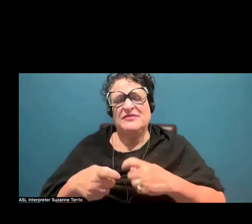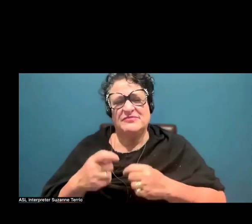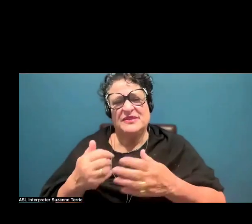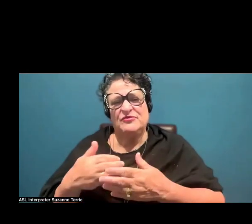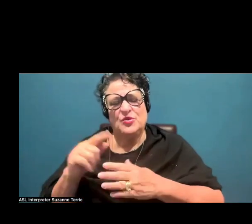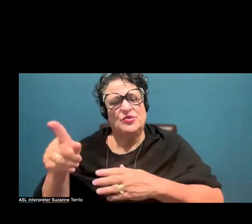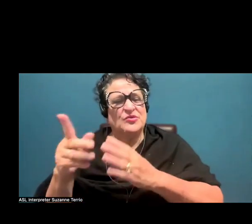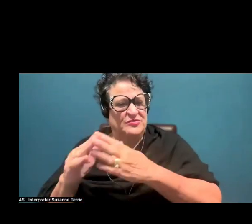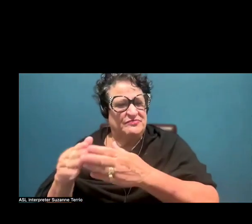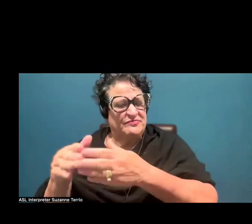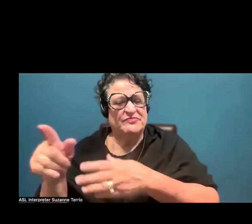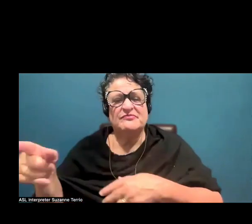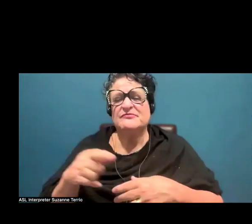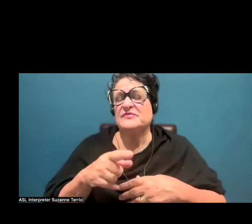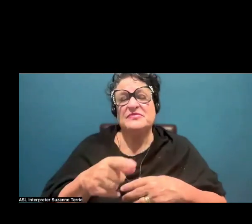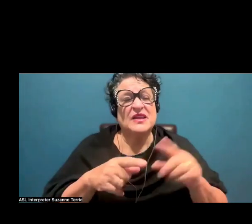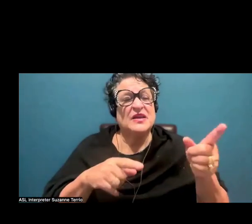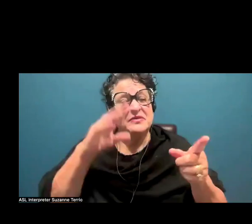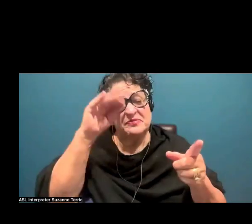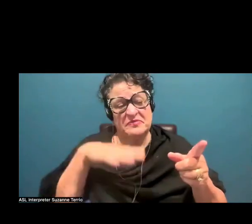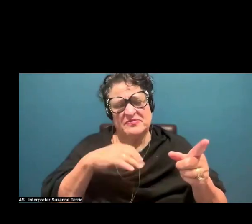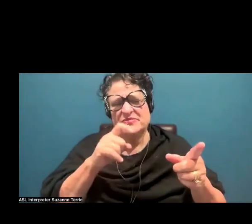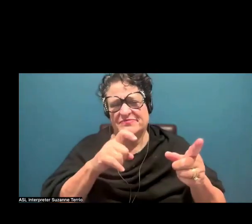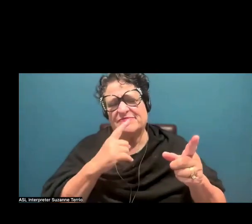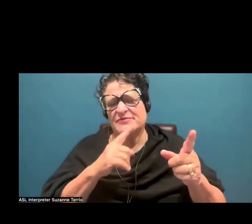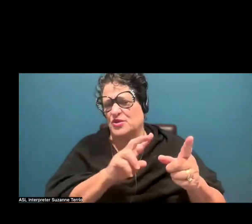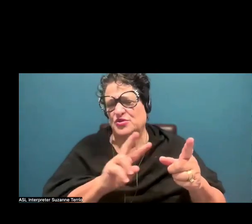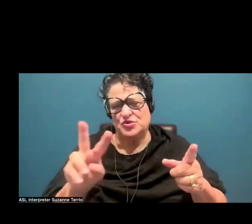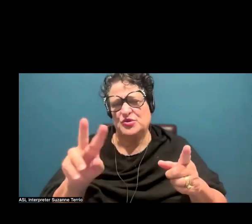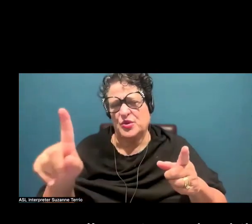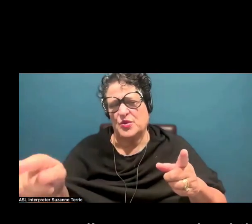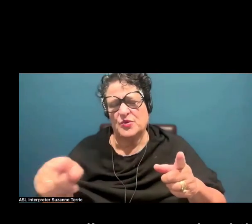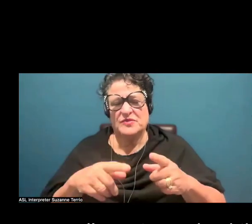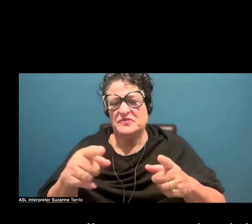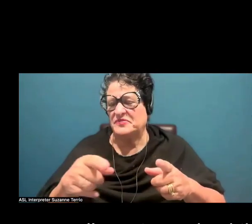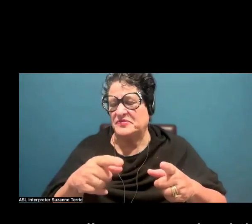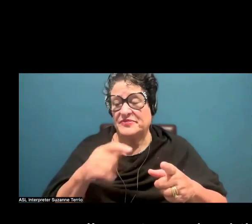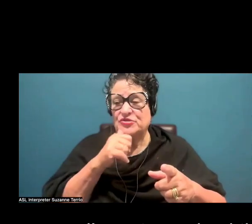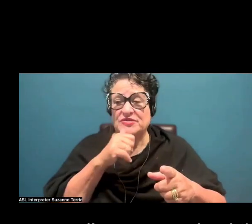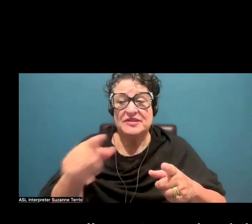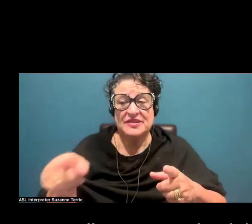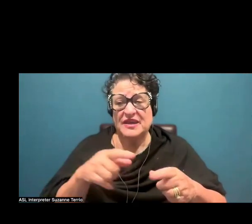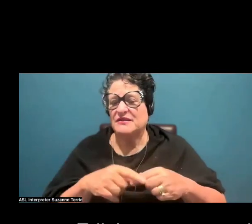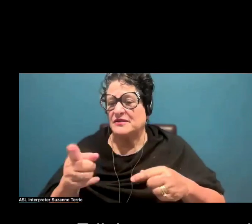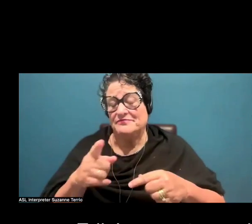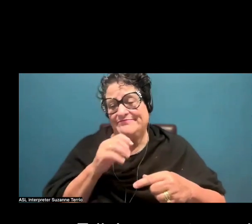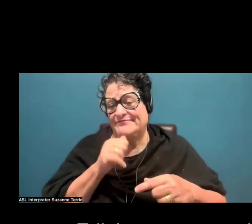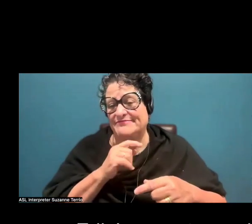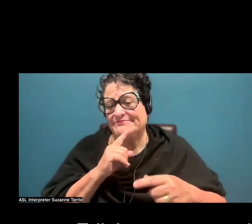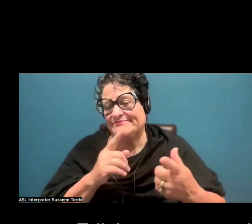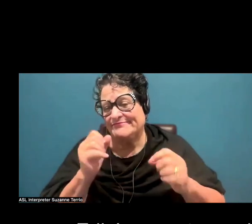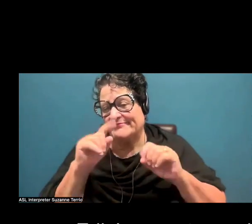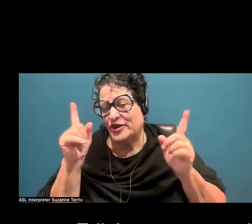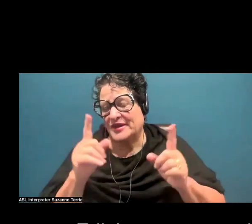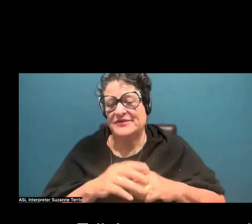of, Mr. Bristow interjects, we should head down. The Gales are already there. I'm not surprised they aren't here with the Bristows. Edie's parents used to